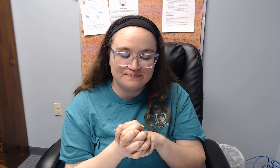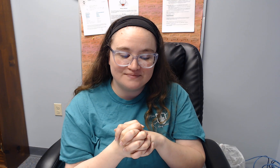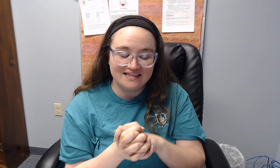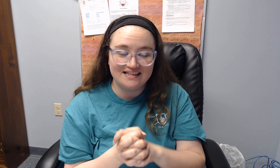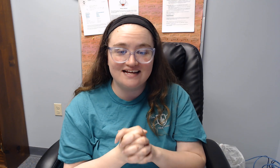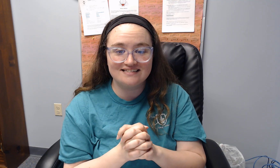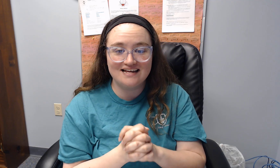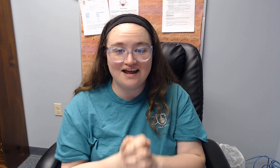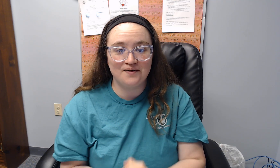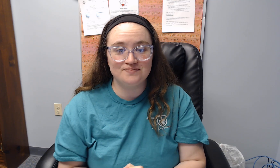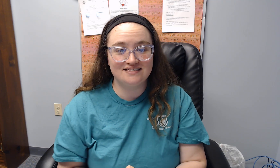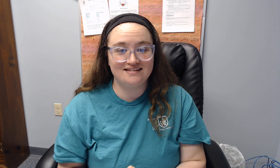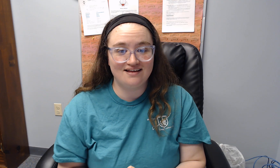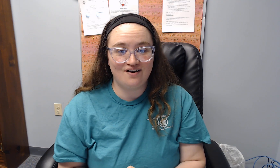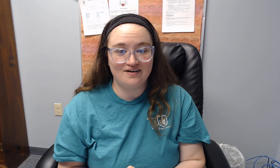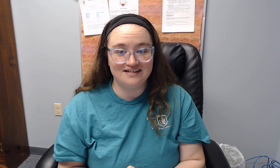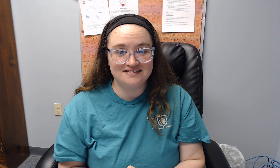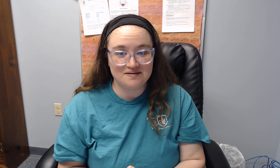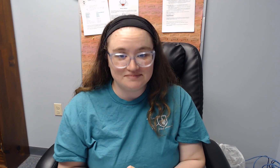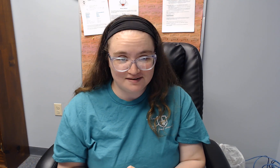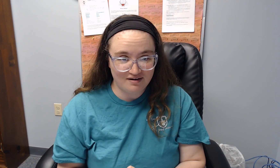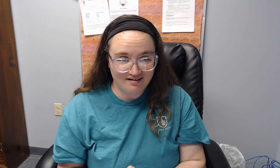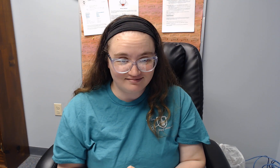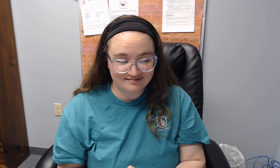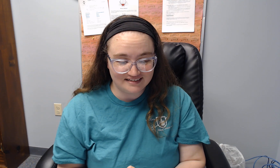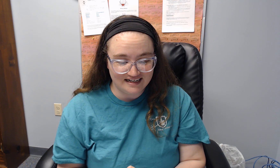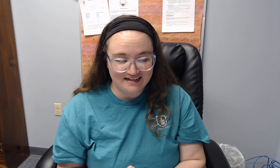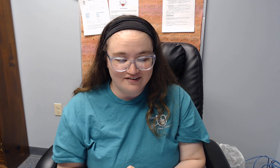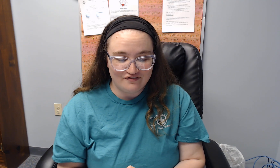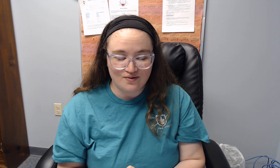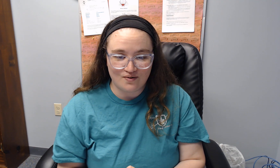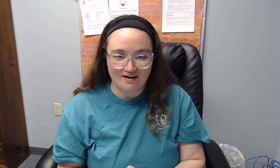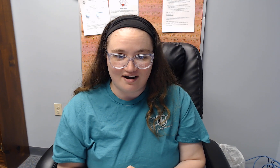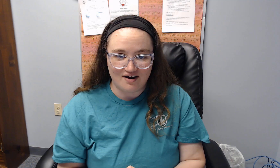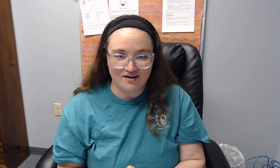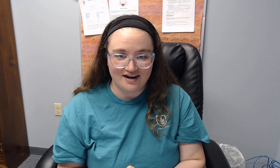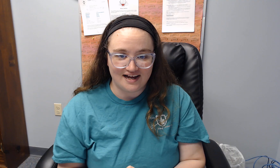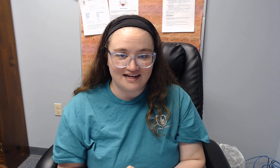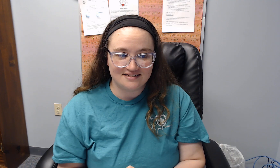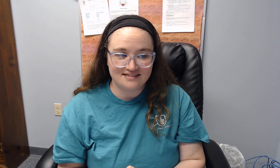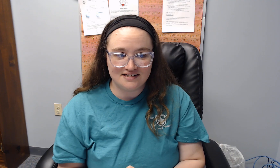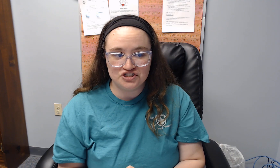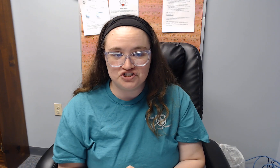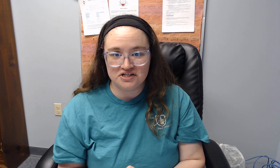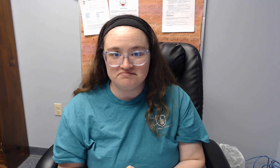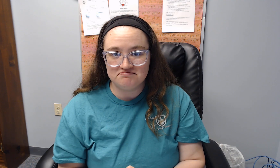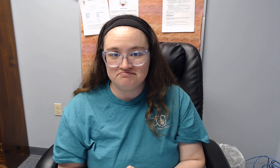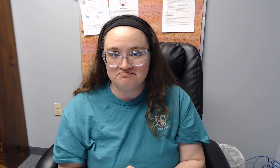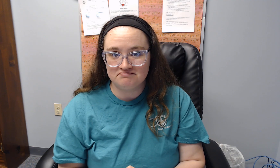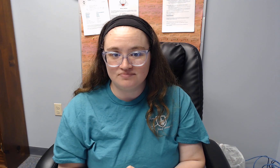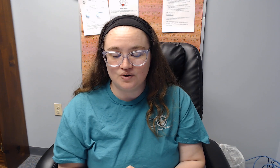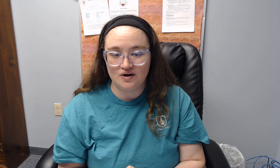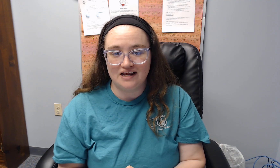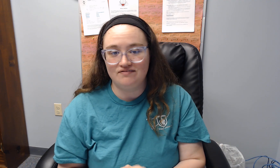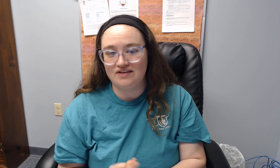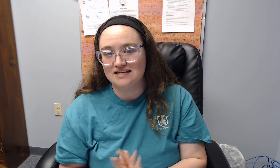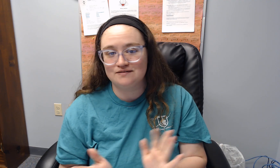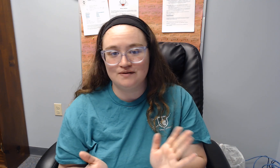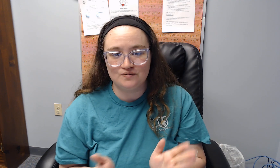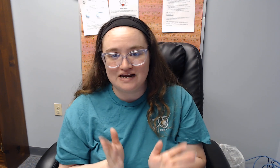And like I said, I hope to see y'all in September for our extension, advancement, whatever you